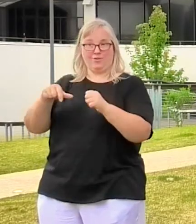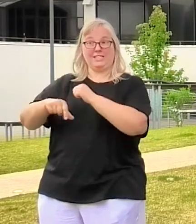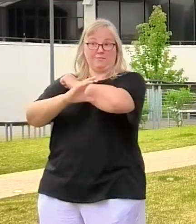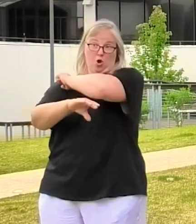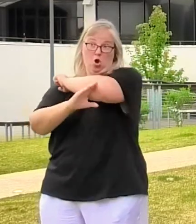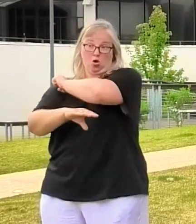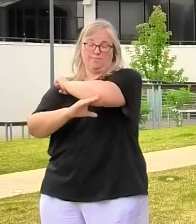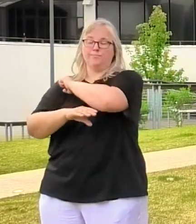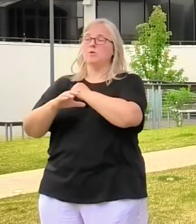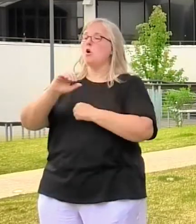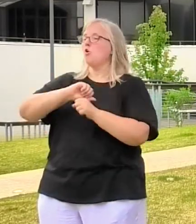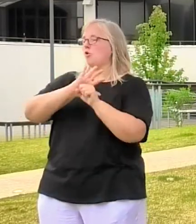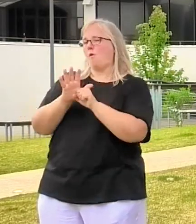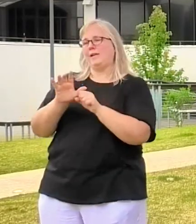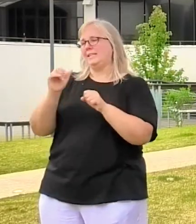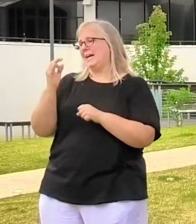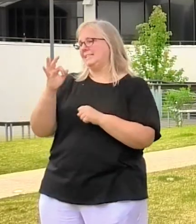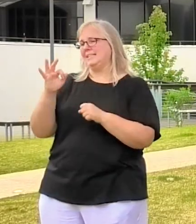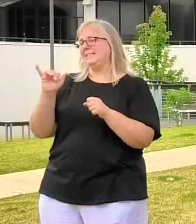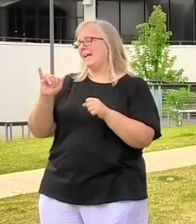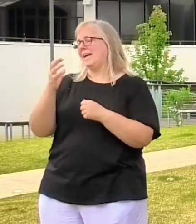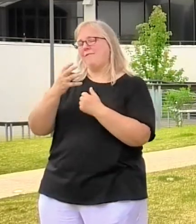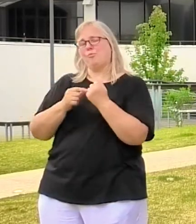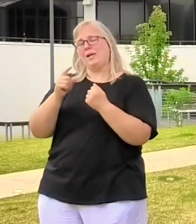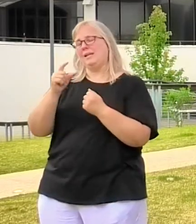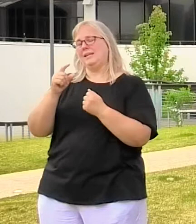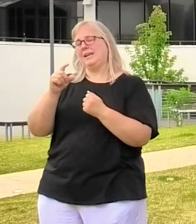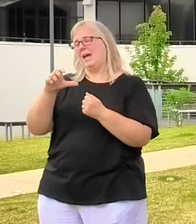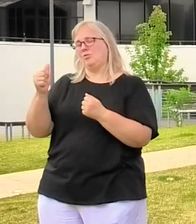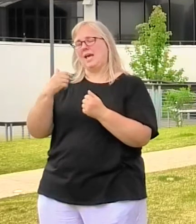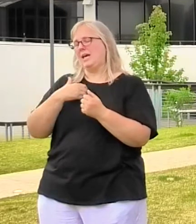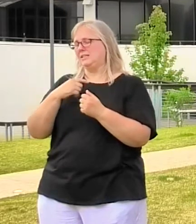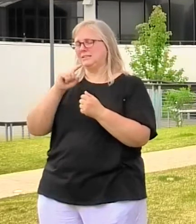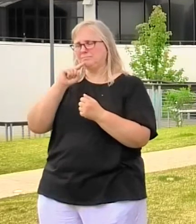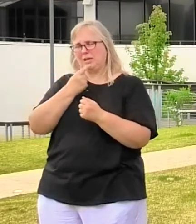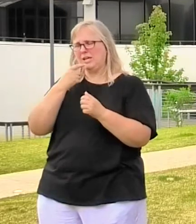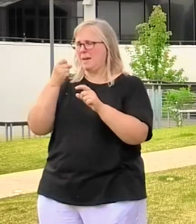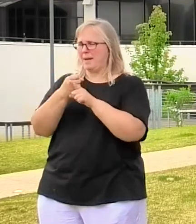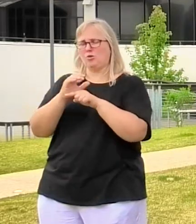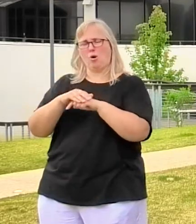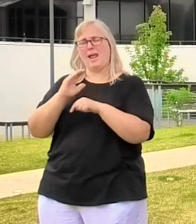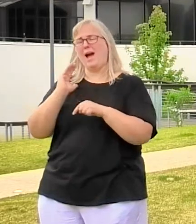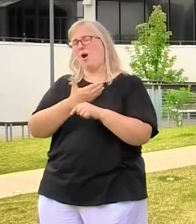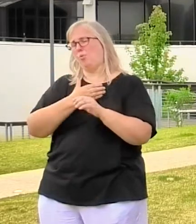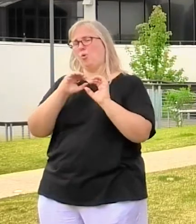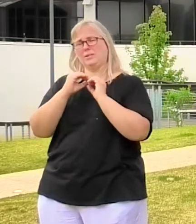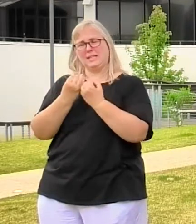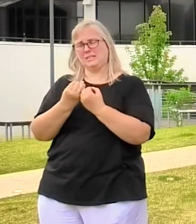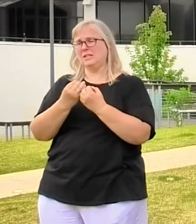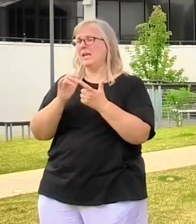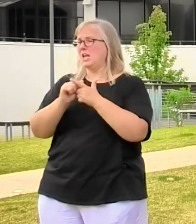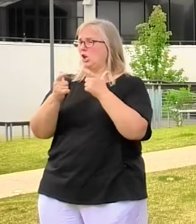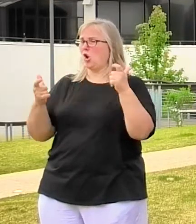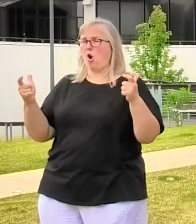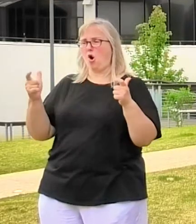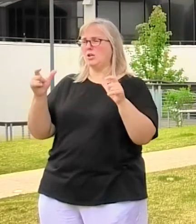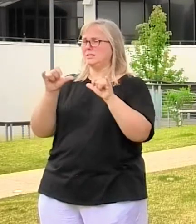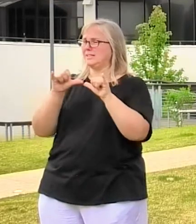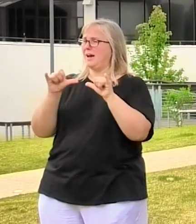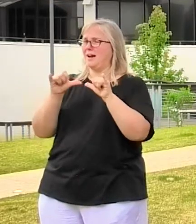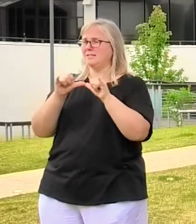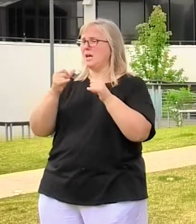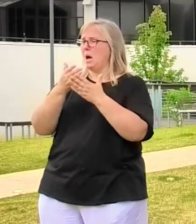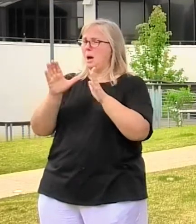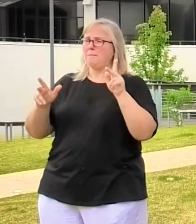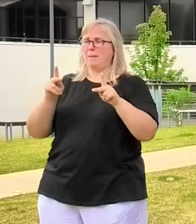has, like everyone else, had a profound impact on our organization. And large-scale public art projects such as these are